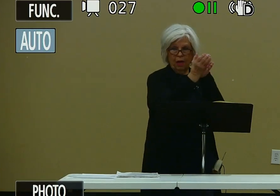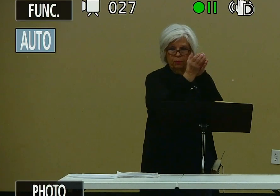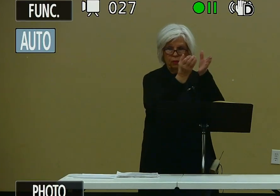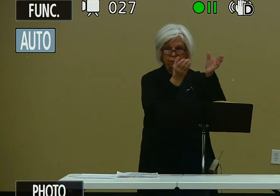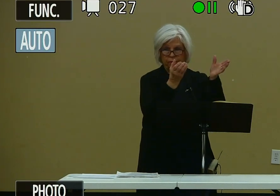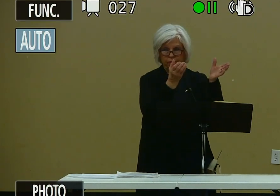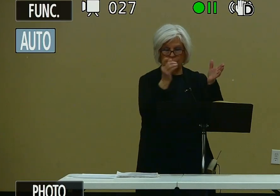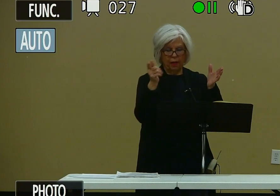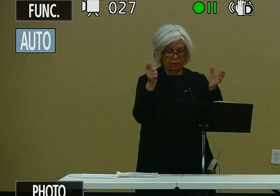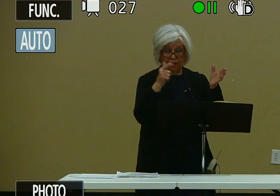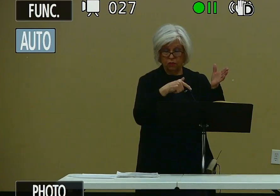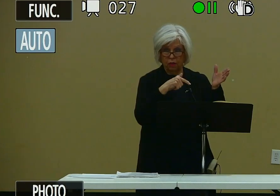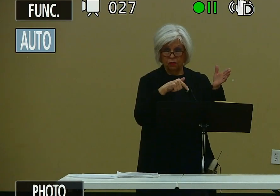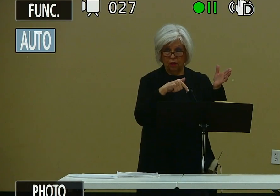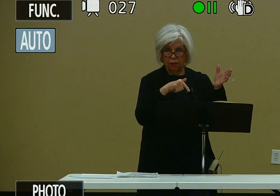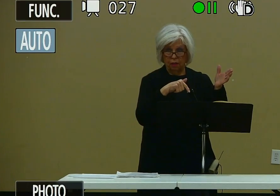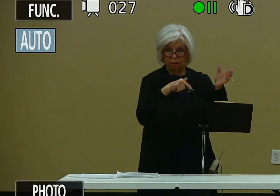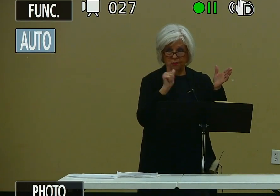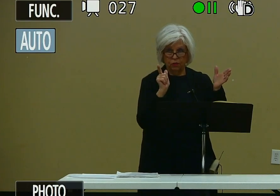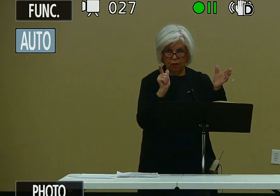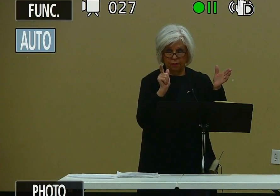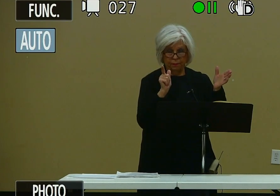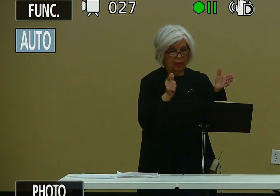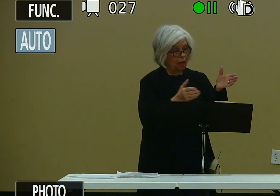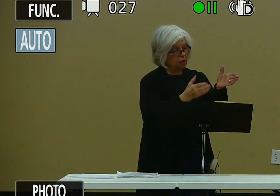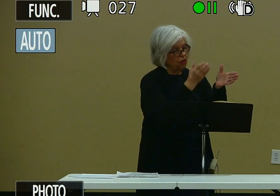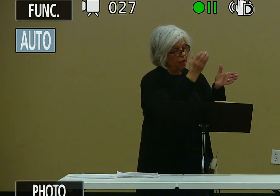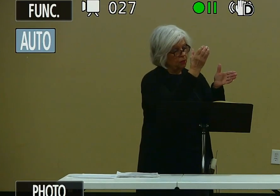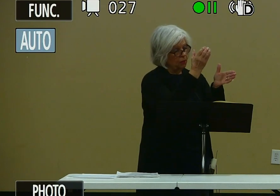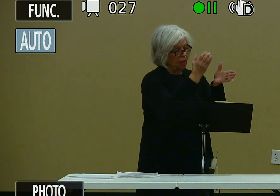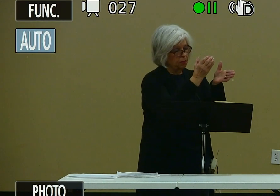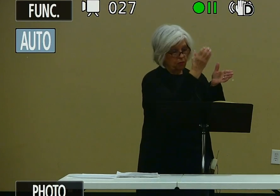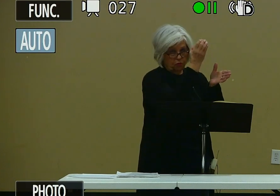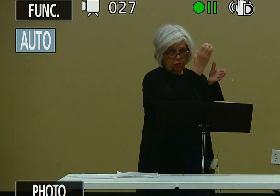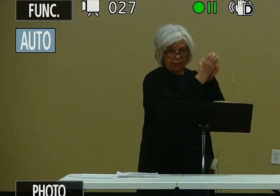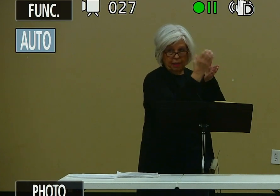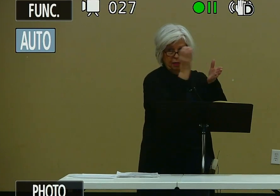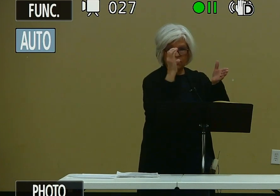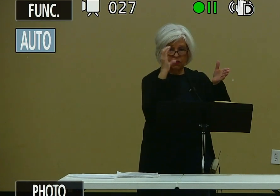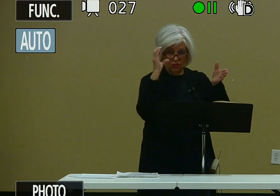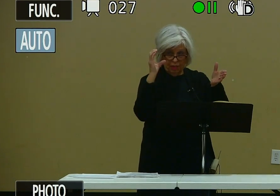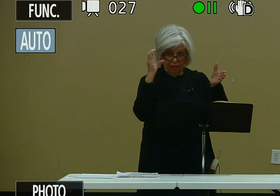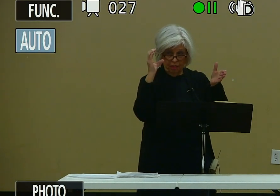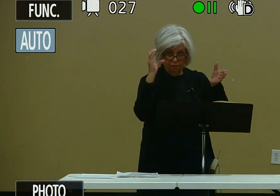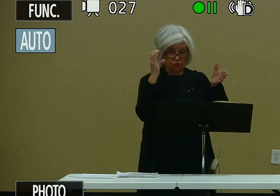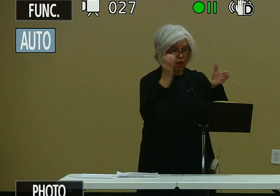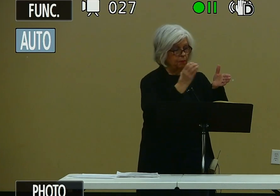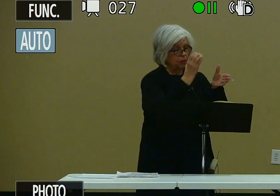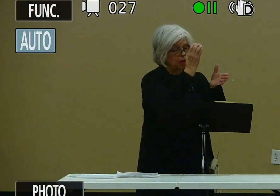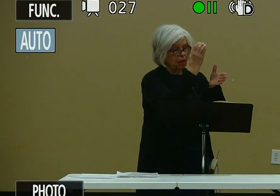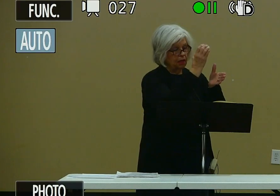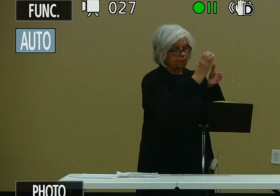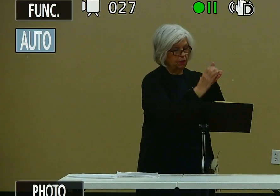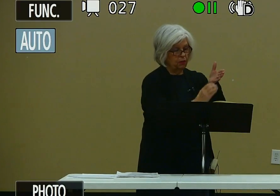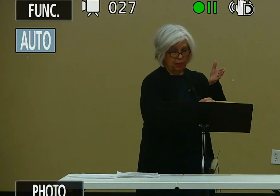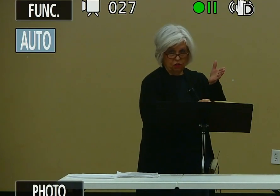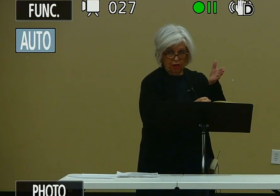Chapter, you're right, that's not taught yet. Sorry. Chapter comes straight down. It's a C for chapter. Come down your hand.